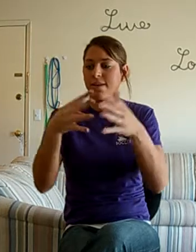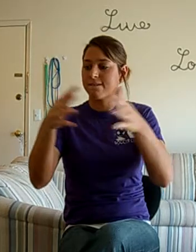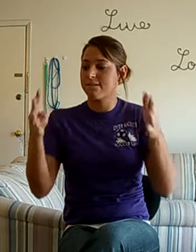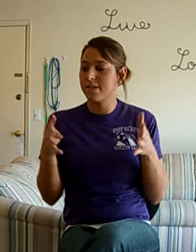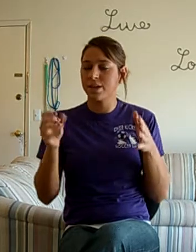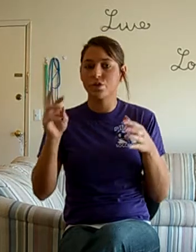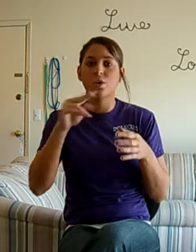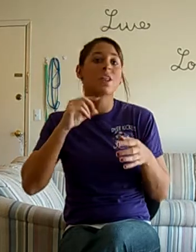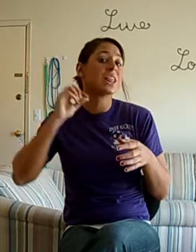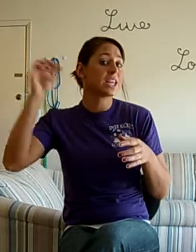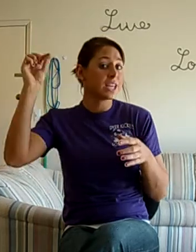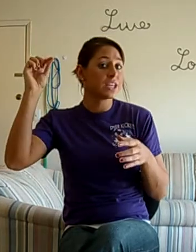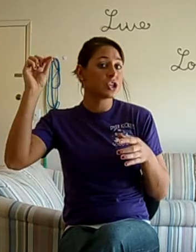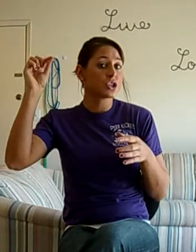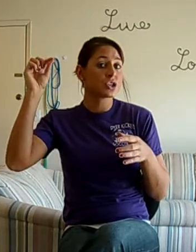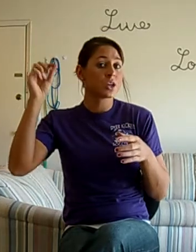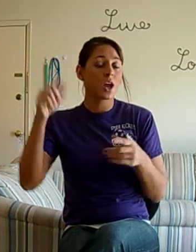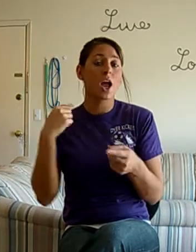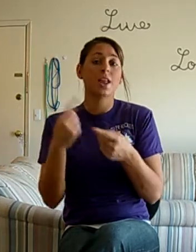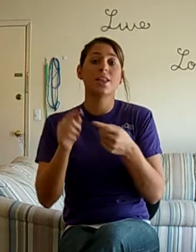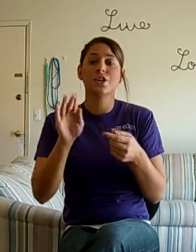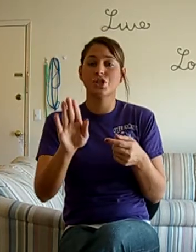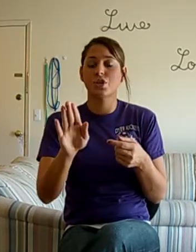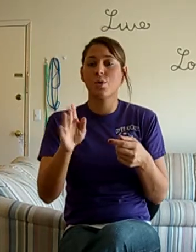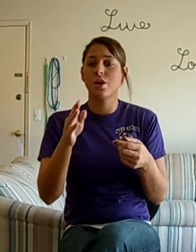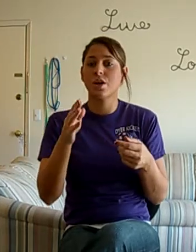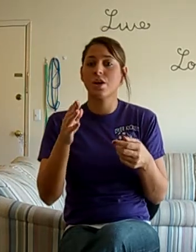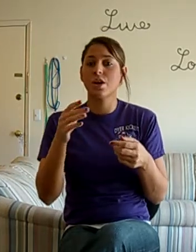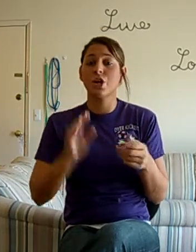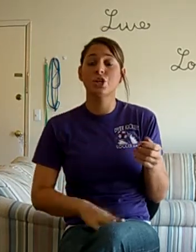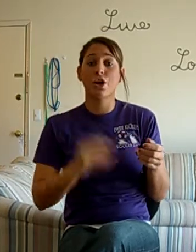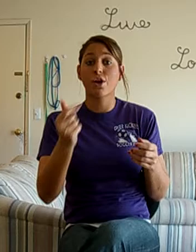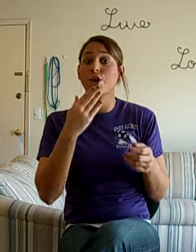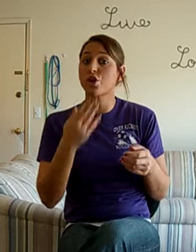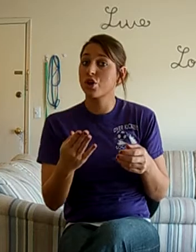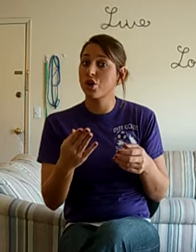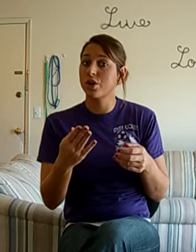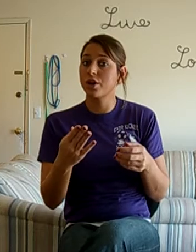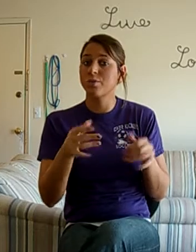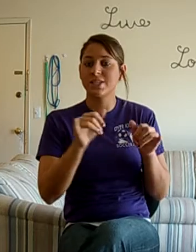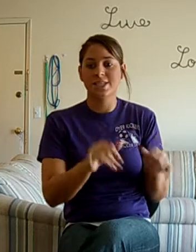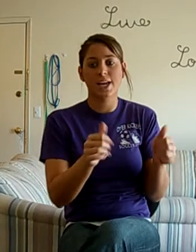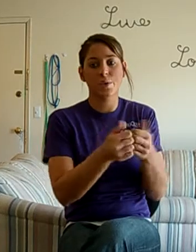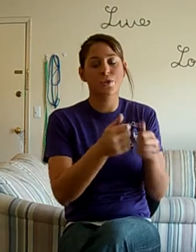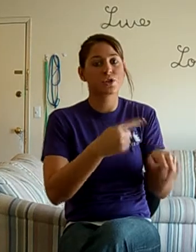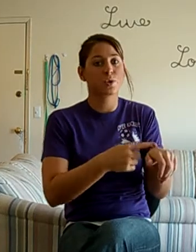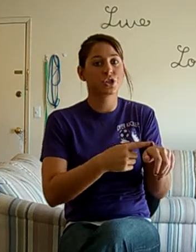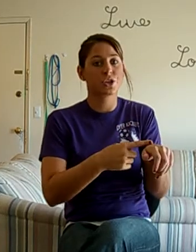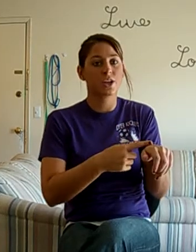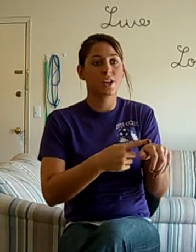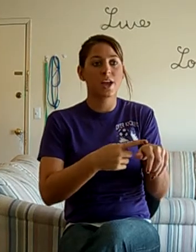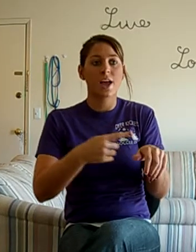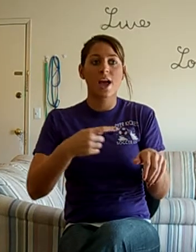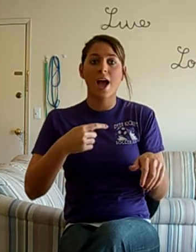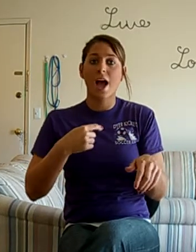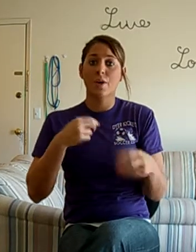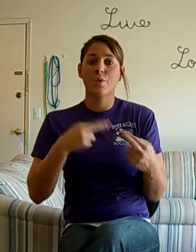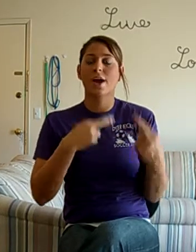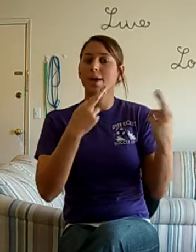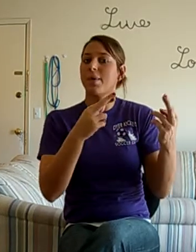some kind. However, unless your dog is solid on stay with duration, I highly recommend that you do not attempt to train stay